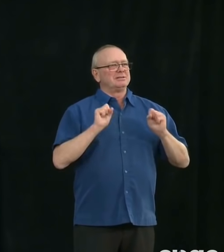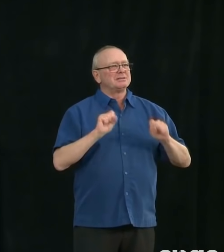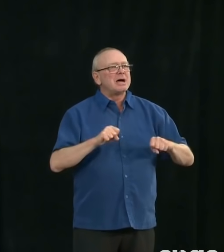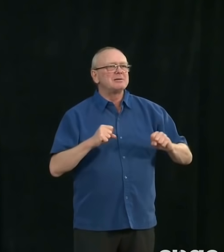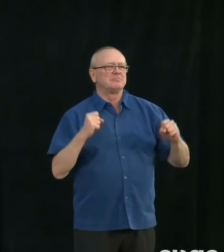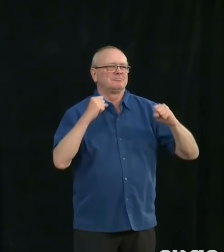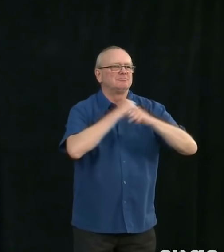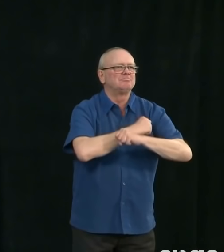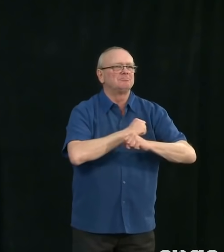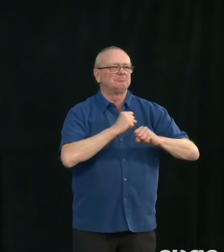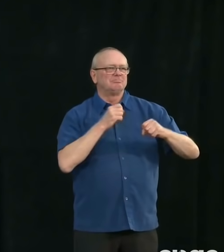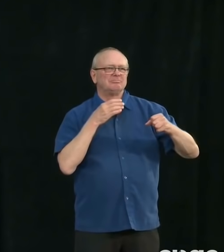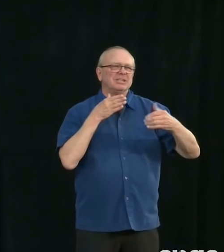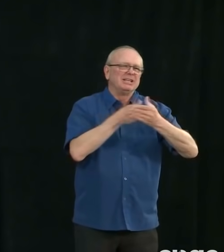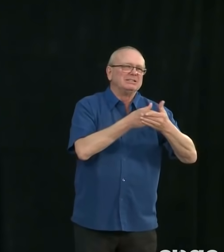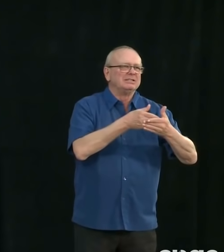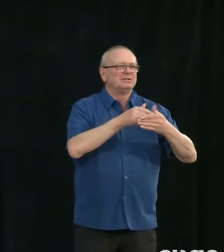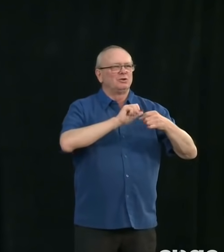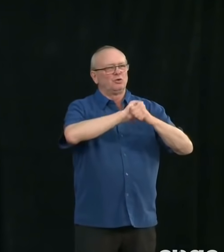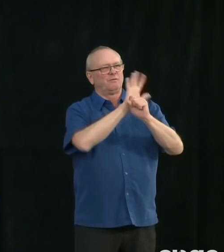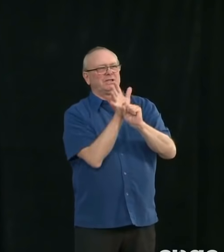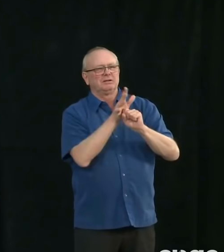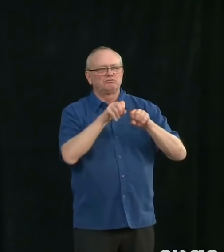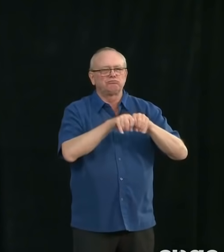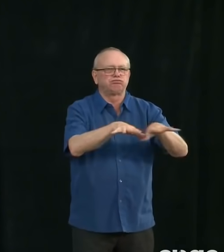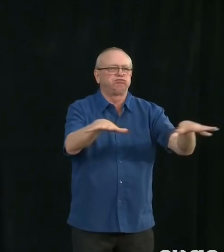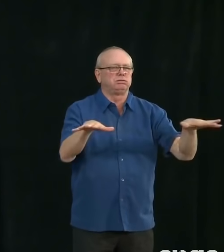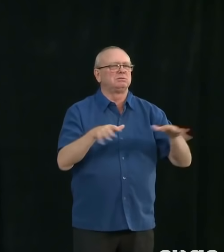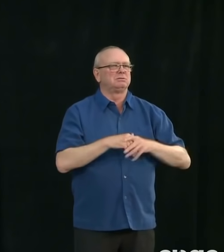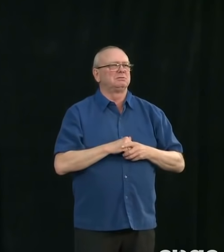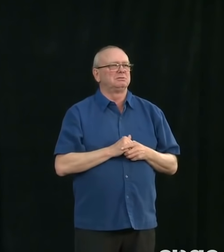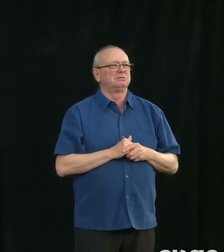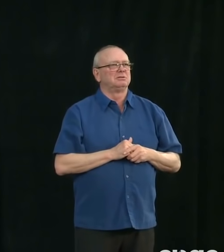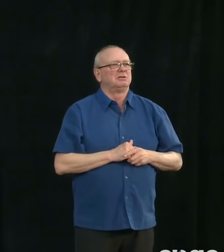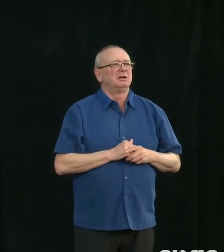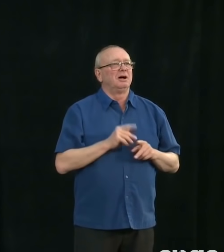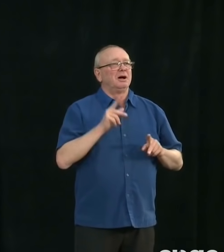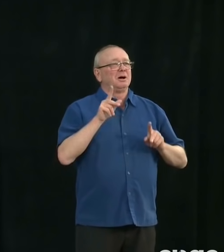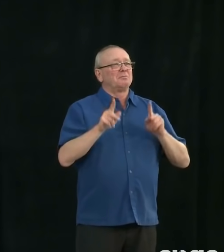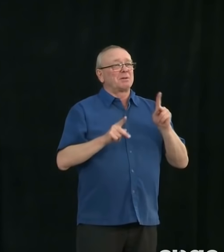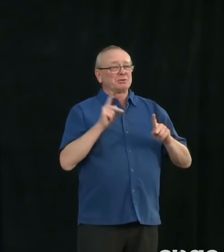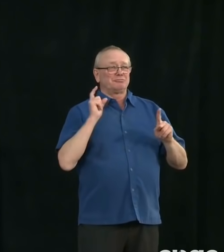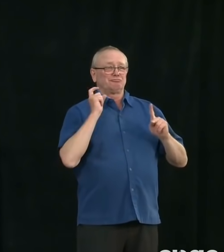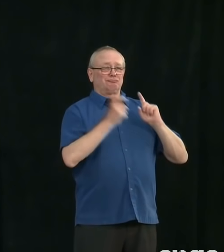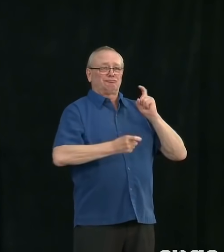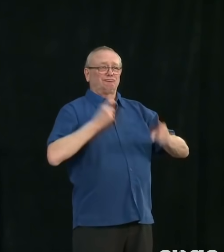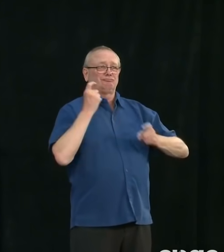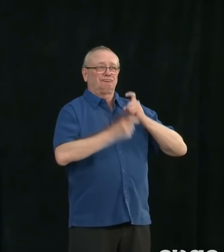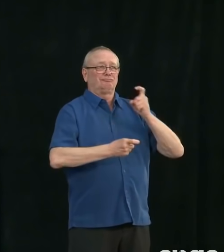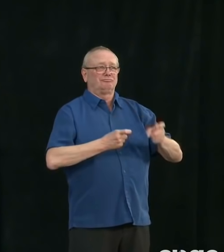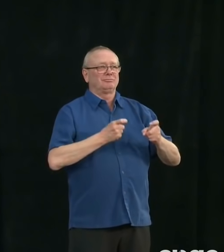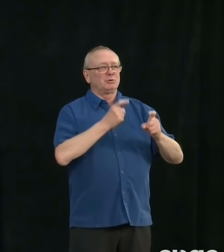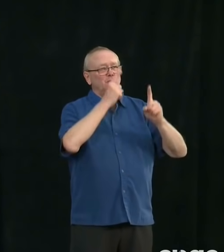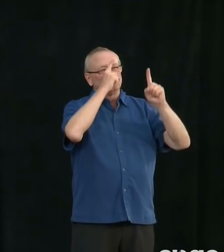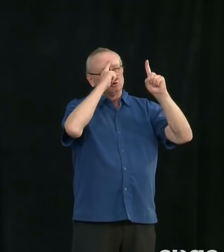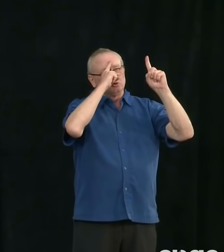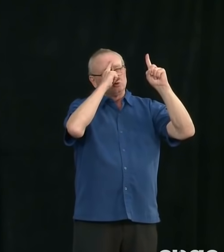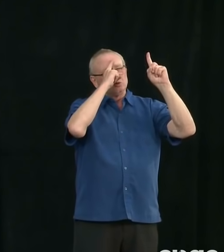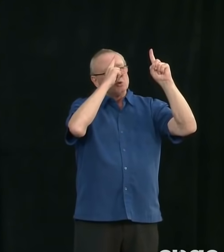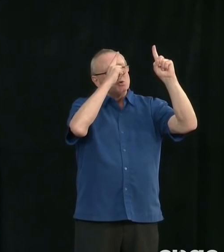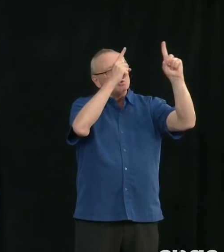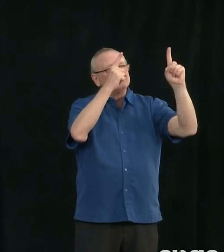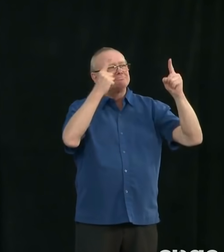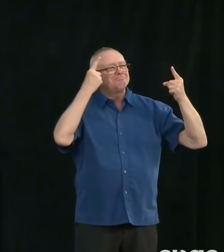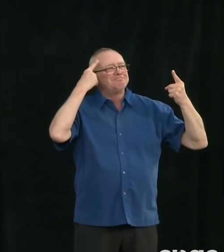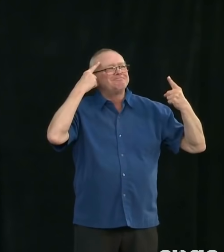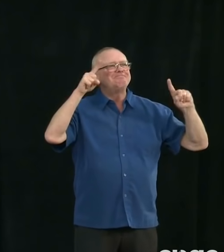It's proof of how philanthropy is at its best when it's working hand in hand with what we are collectively trying to achieve for the community. We are